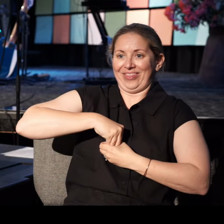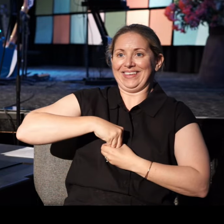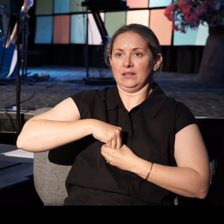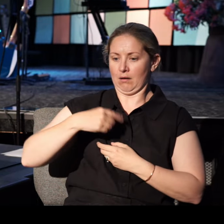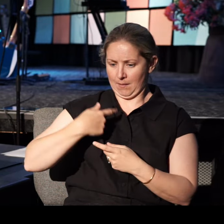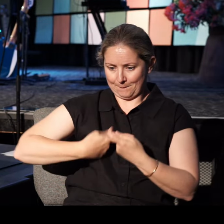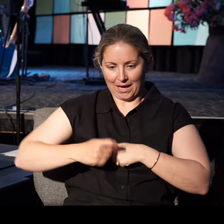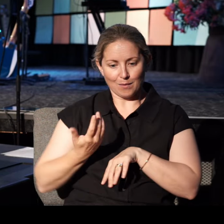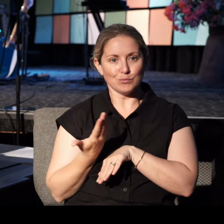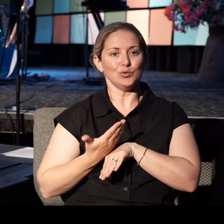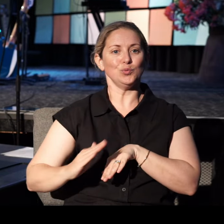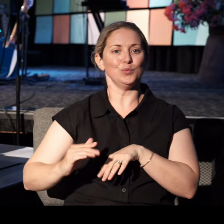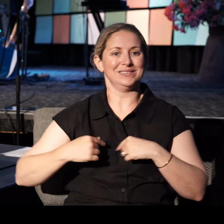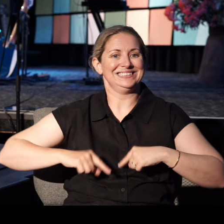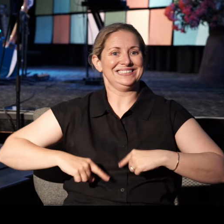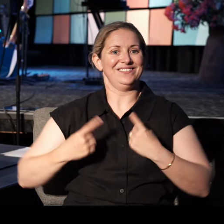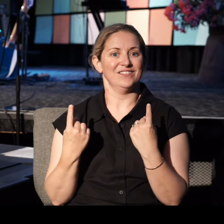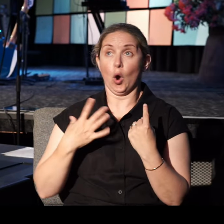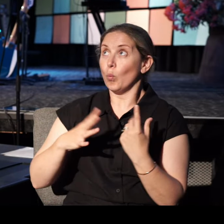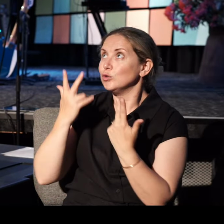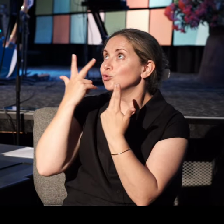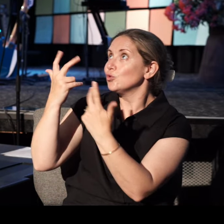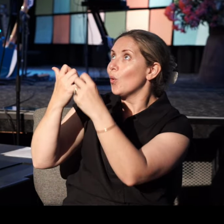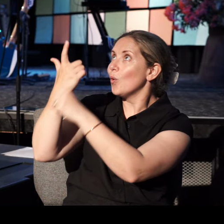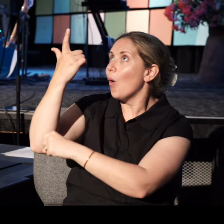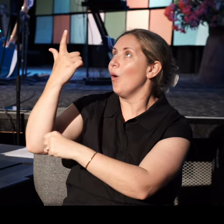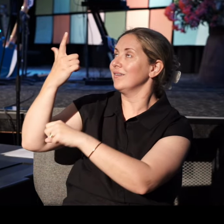nature that's born in you who wants now to please your Father.